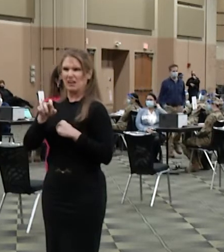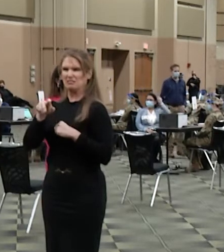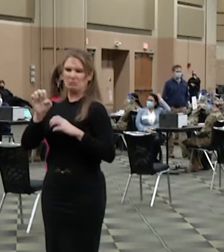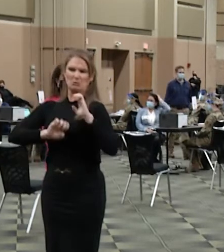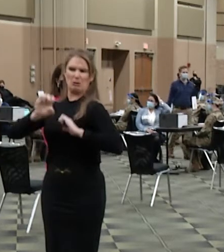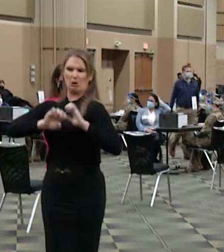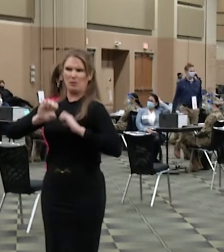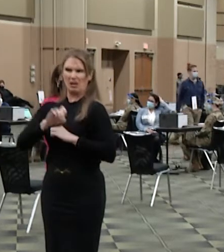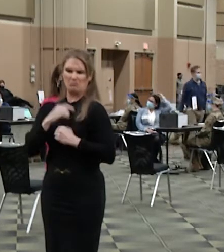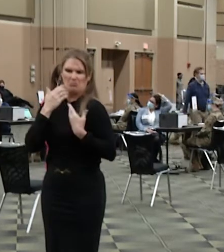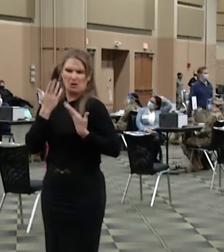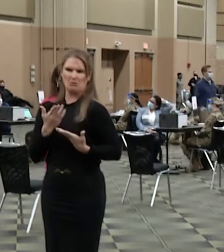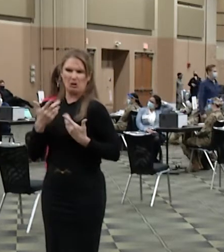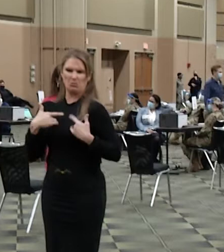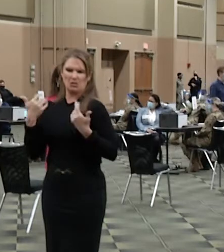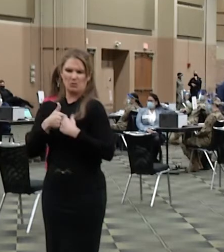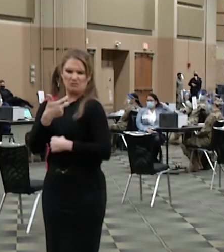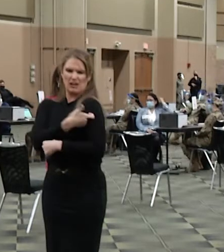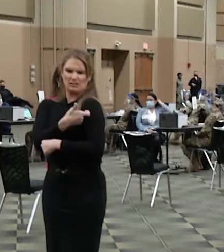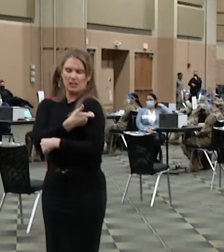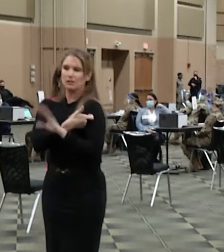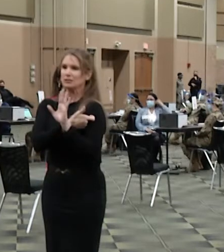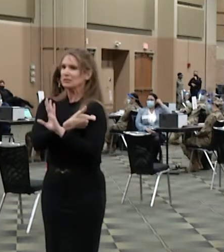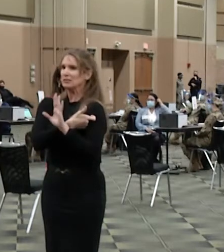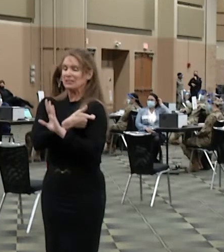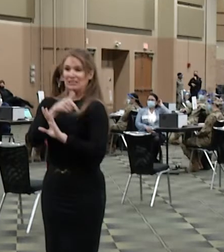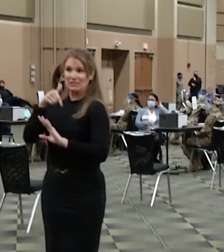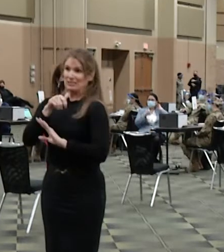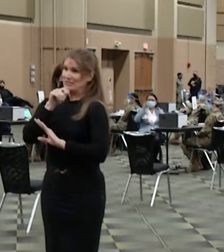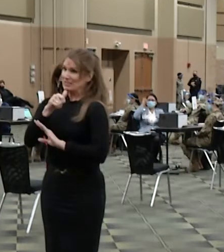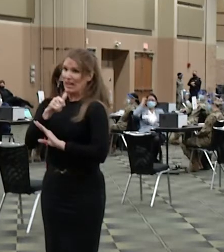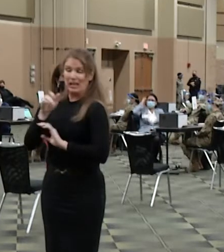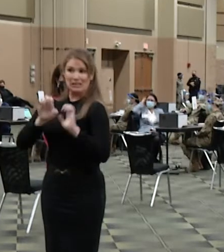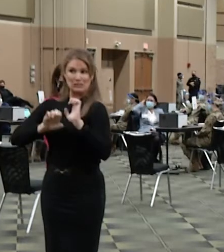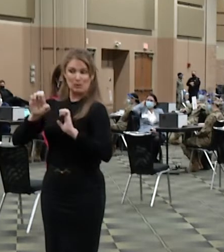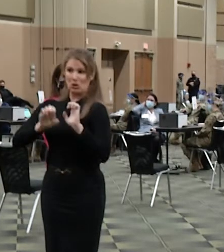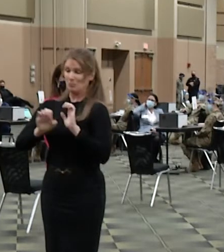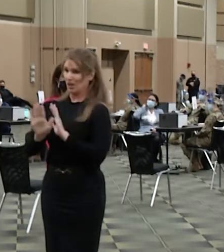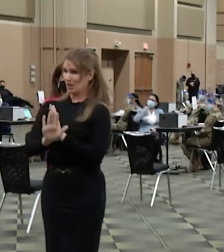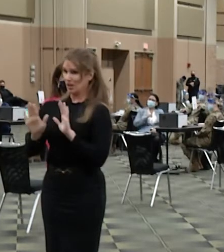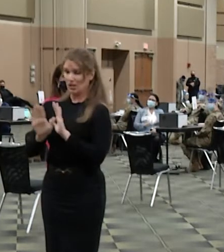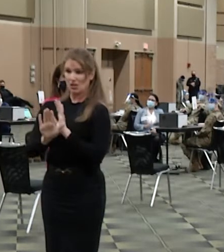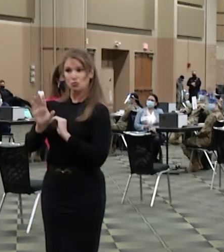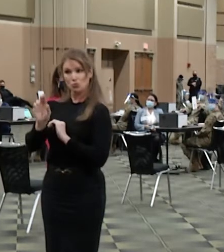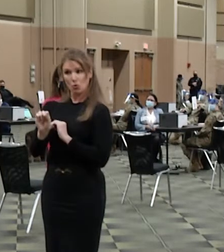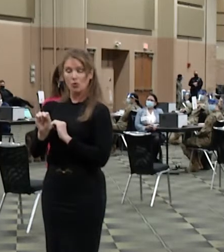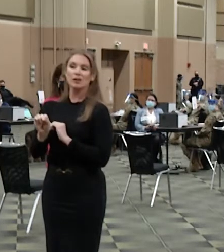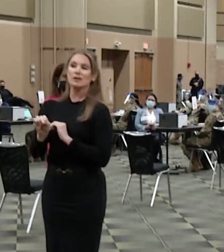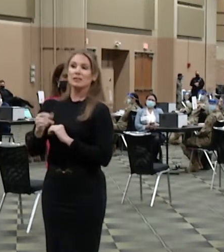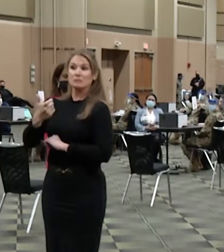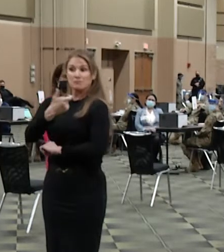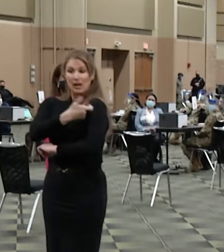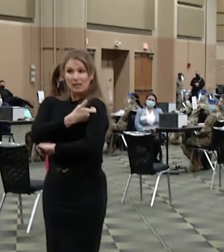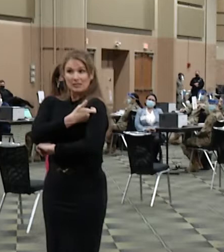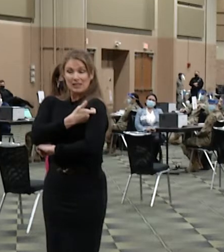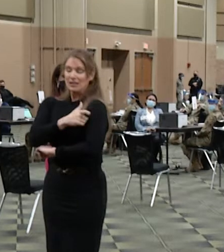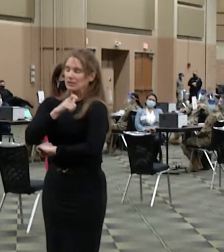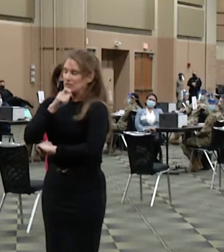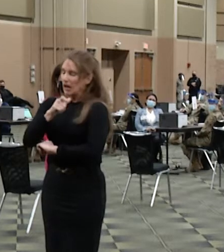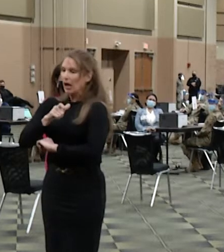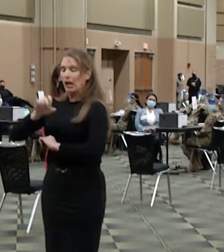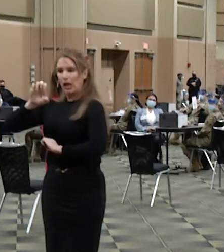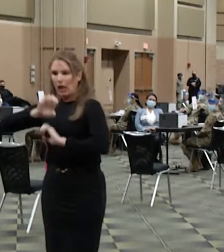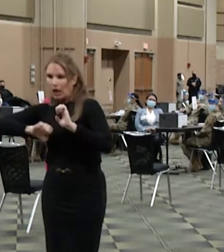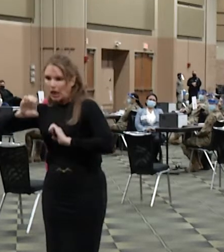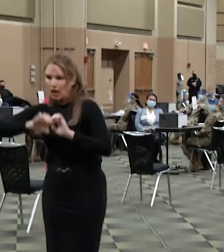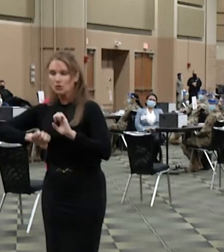experiment. Well, listen, this is not that, all right? This is not